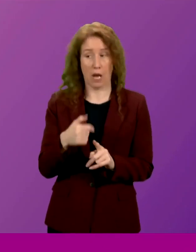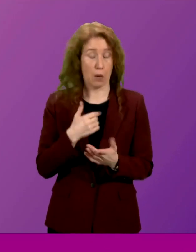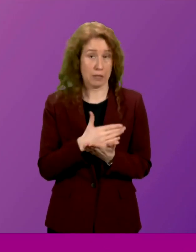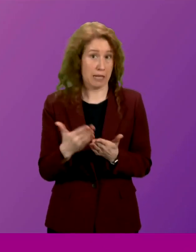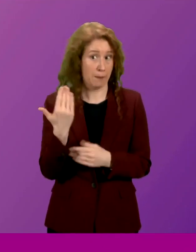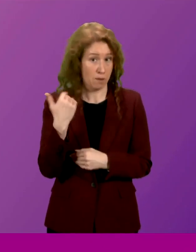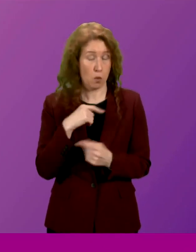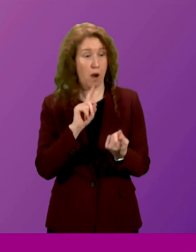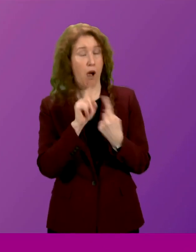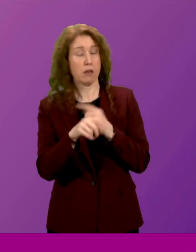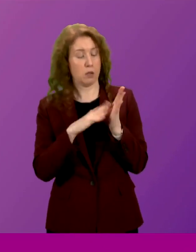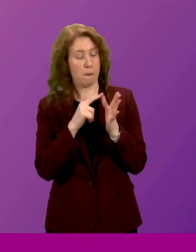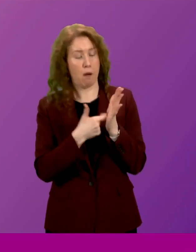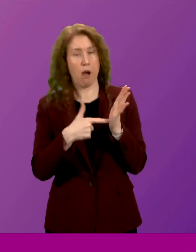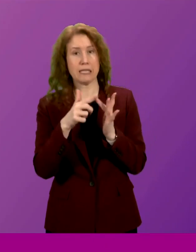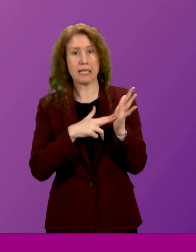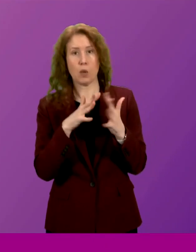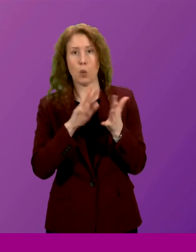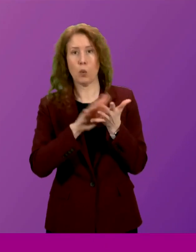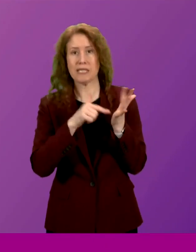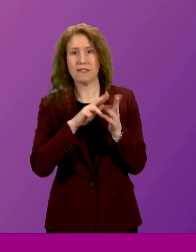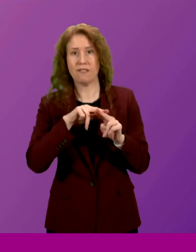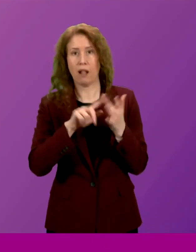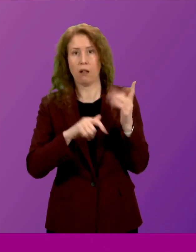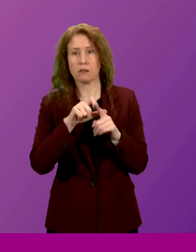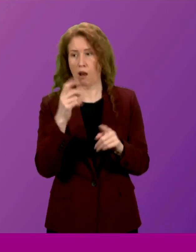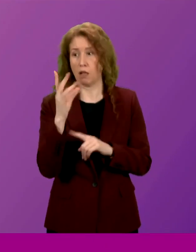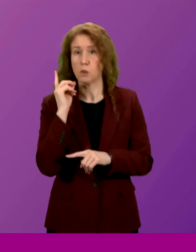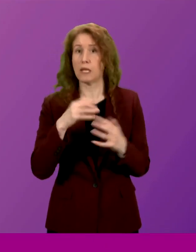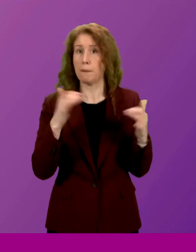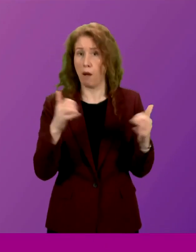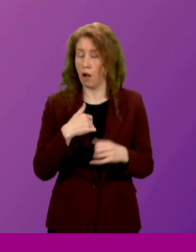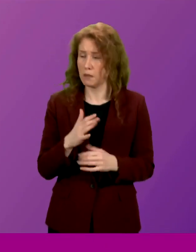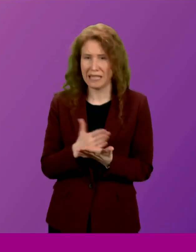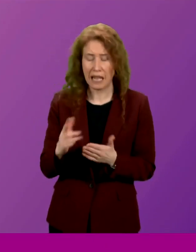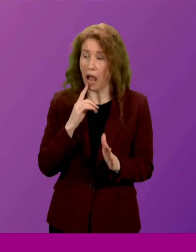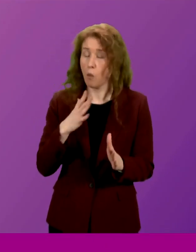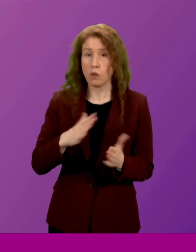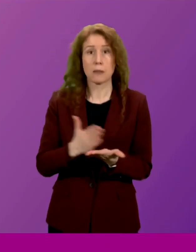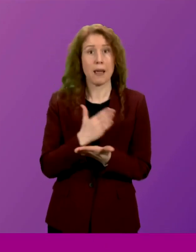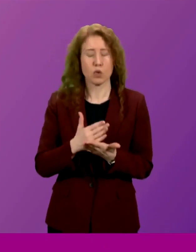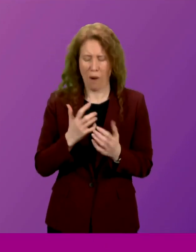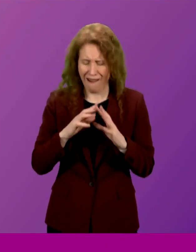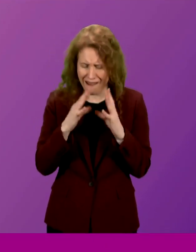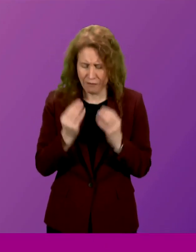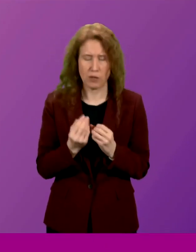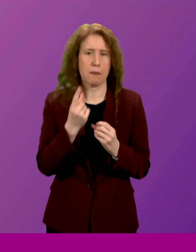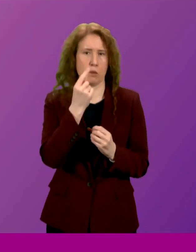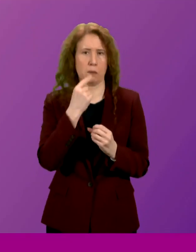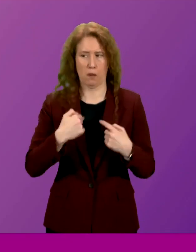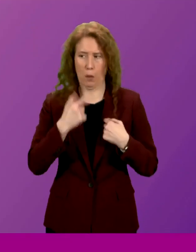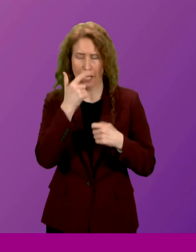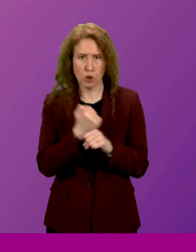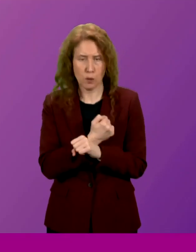an answer to Martin Whitfield last week in Parliament that I want to make sure every single step we can take as a government and